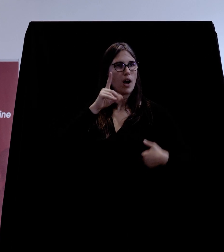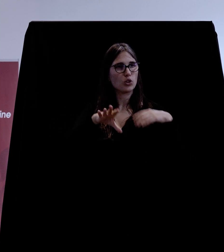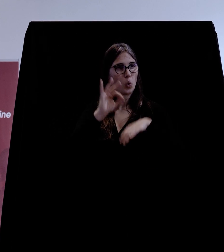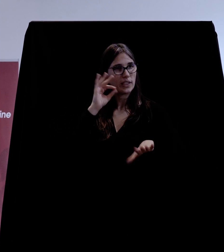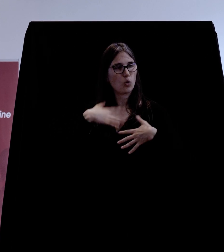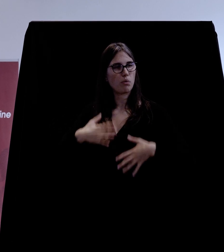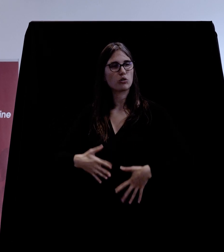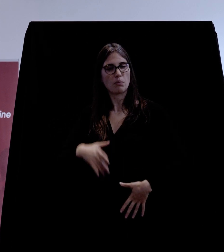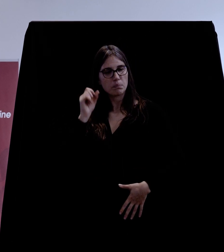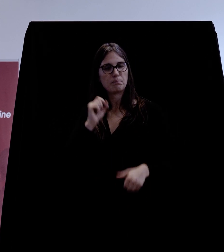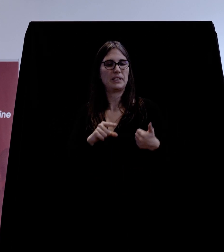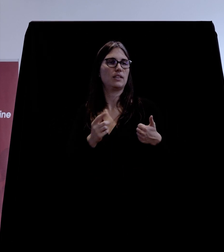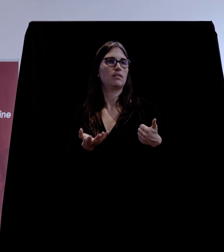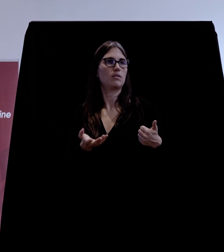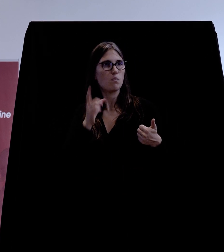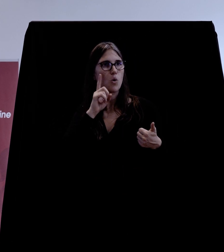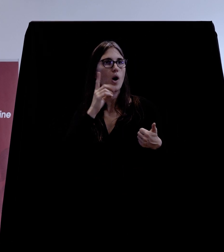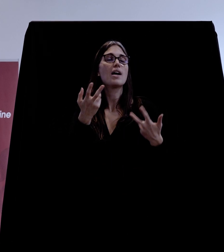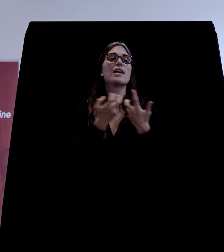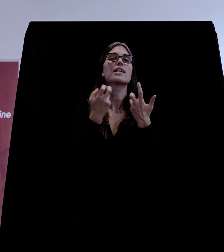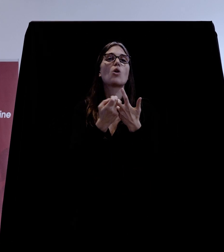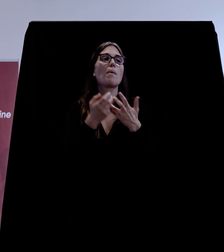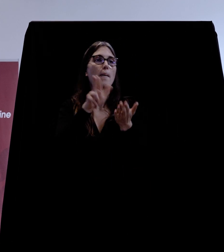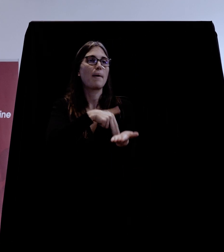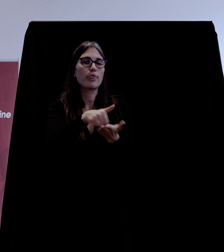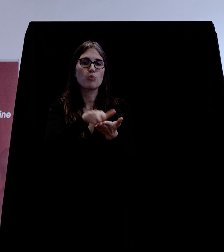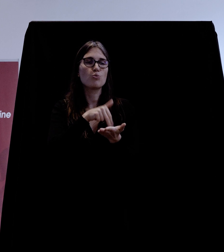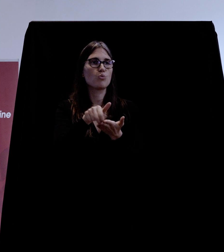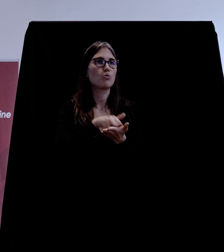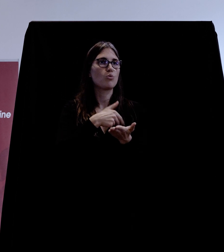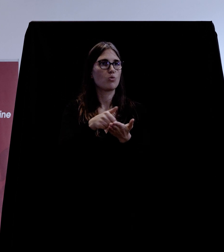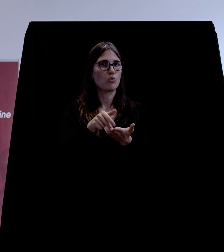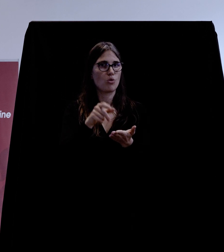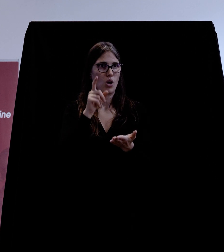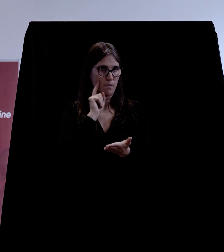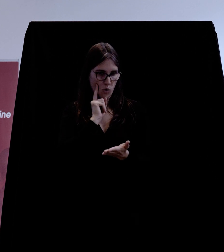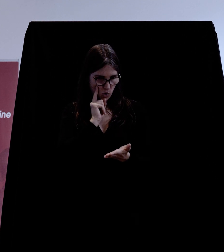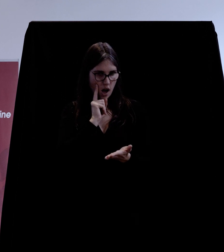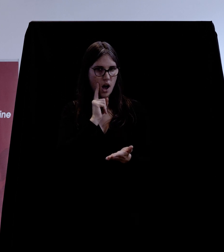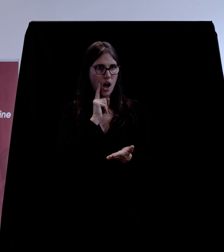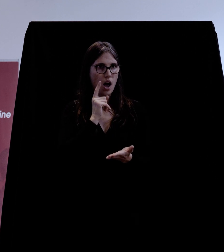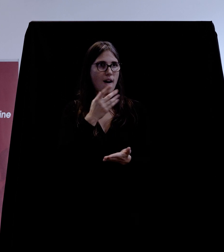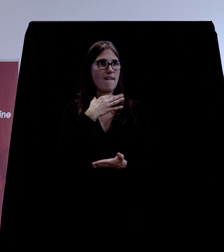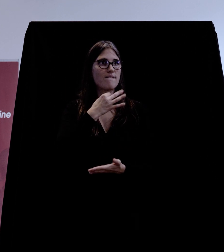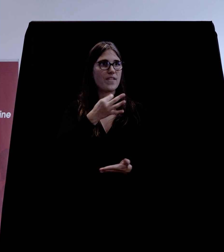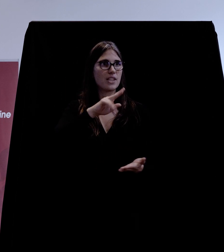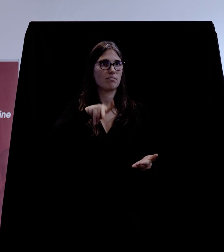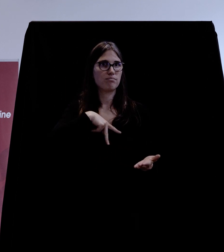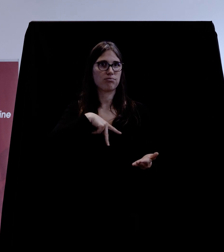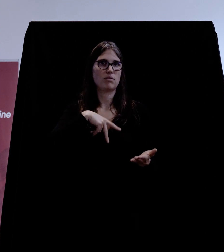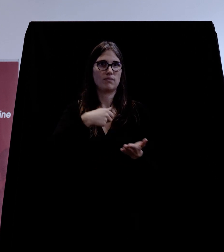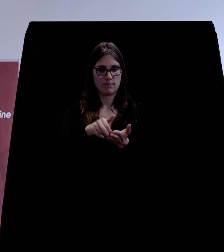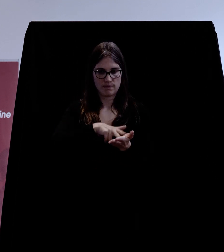Right? That's weird behavior. Jacob painted his face with finger paints. Why would he choose to do that? And when